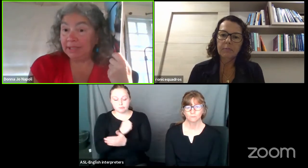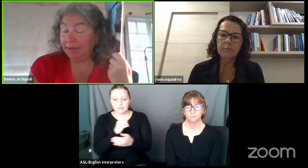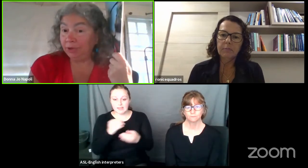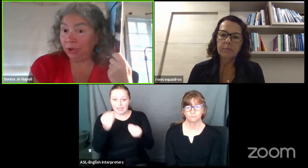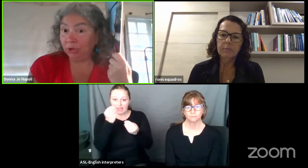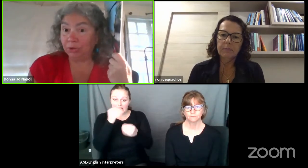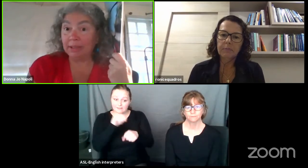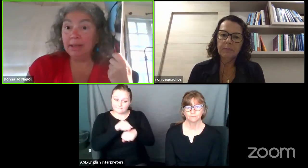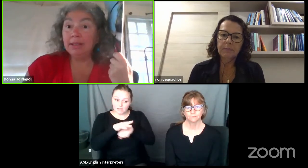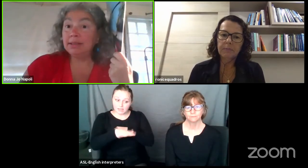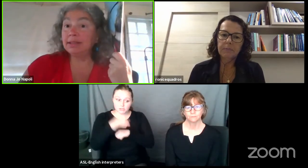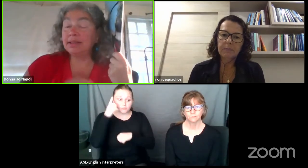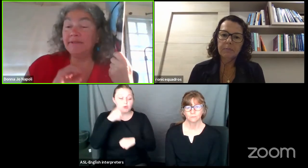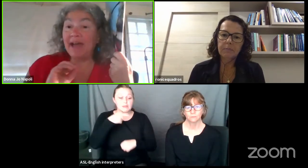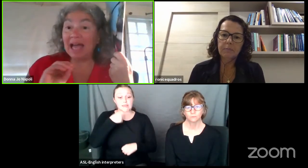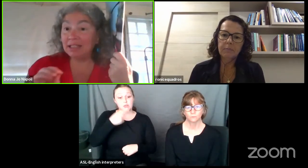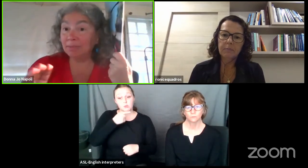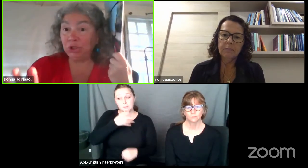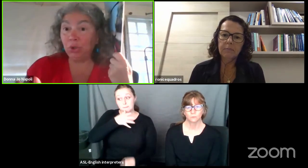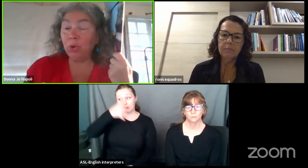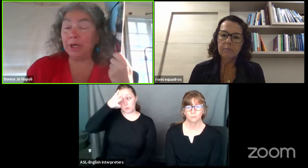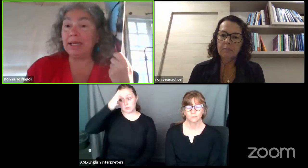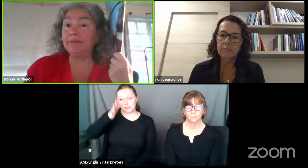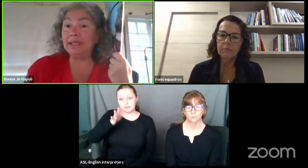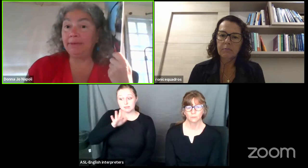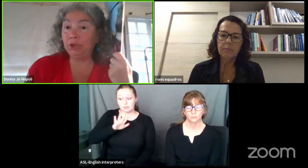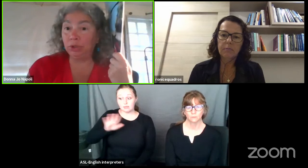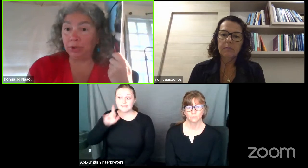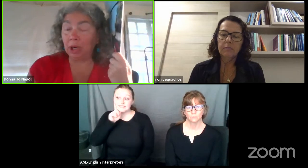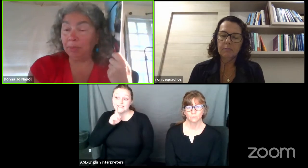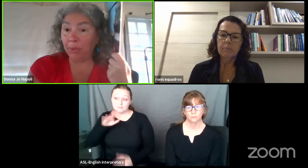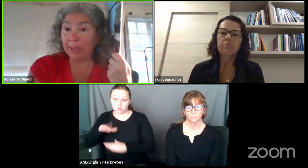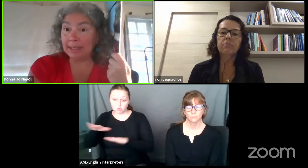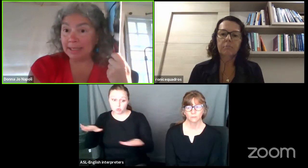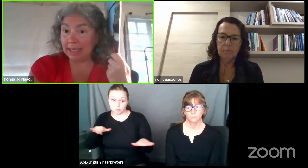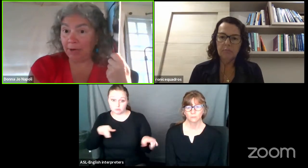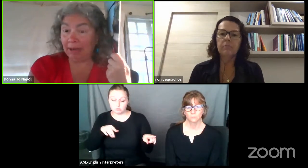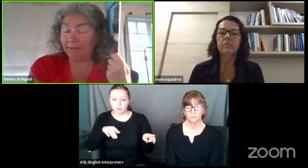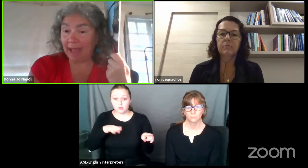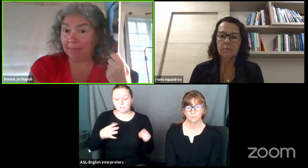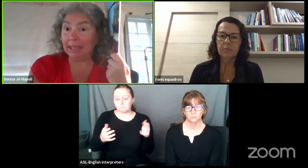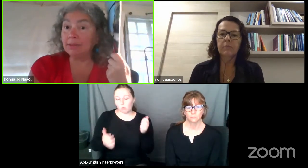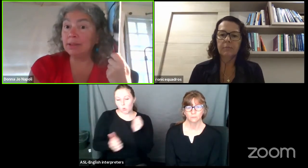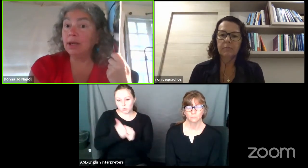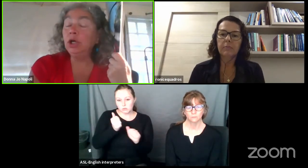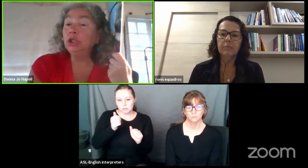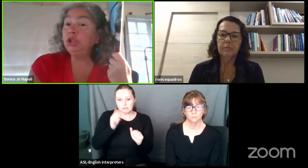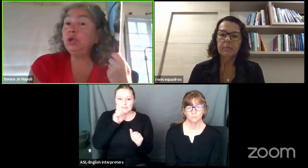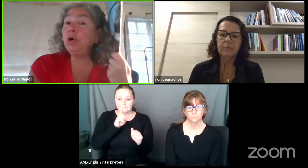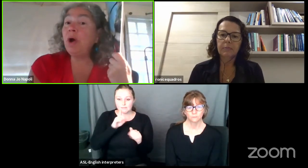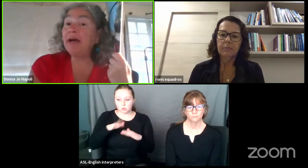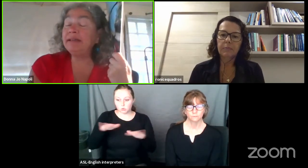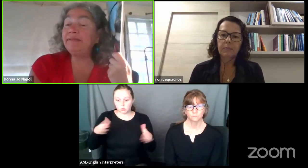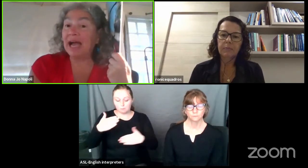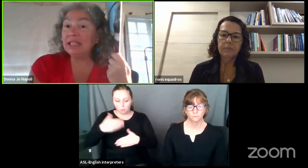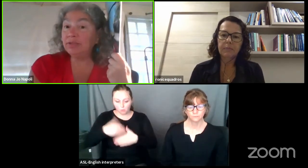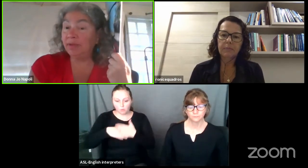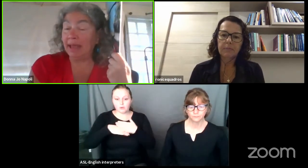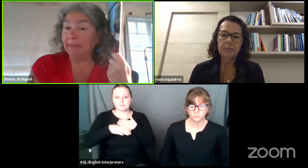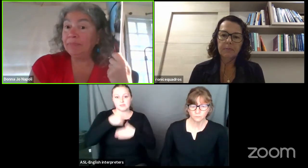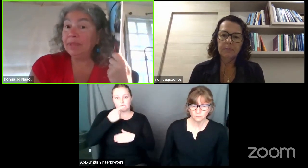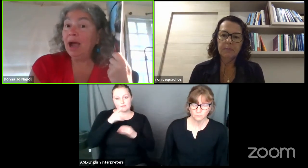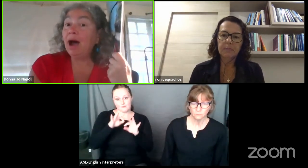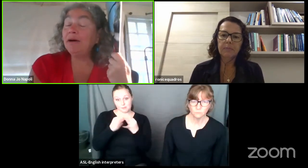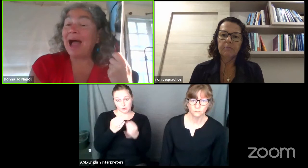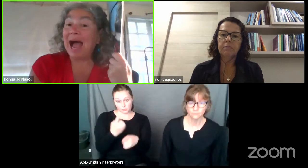parents of deaf children, since the vast majority of deaf children are born into hearing families? Do you have advice